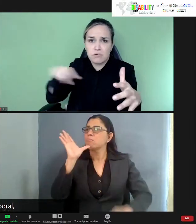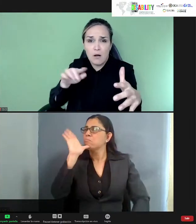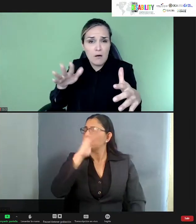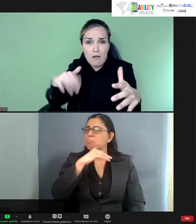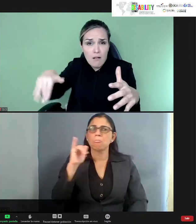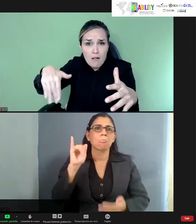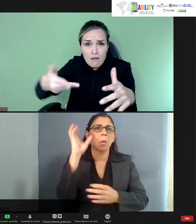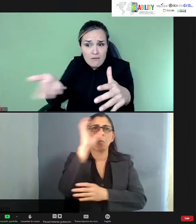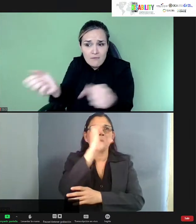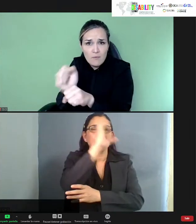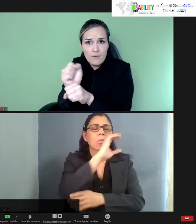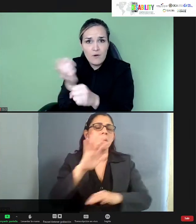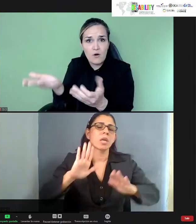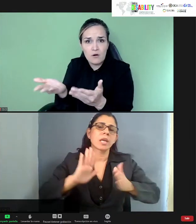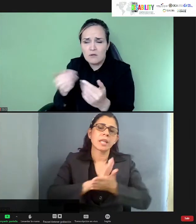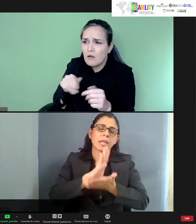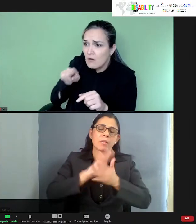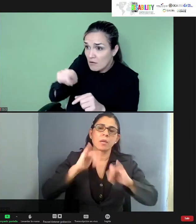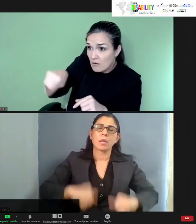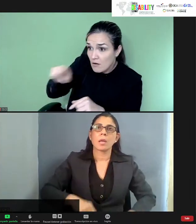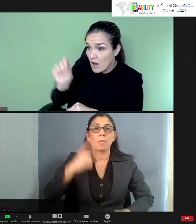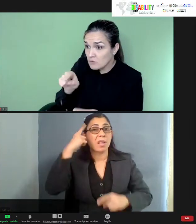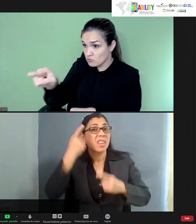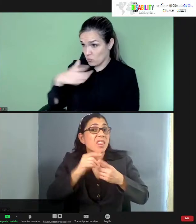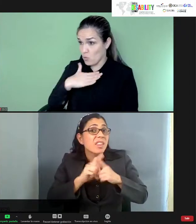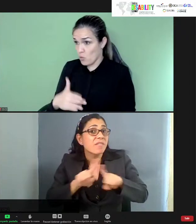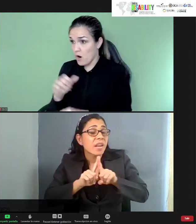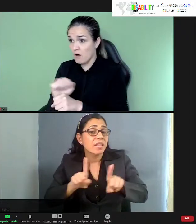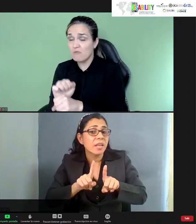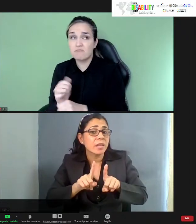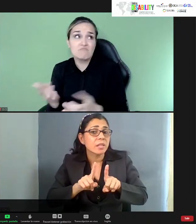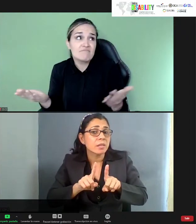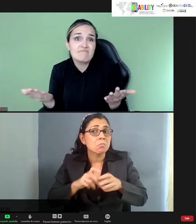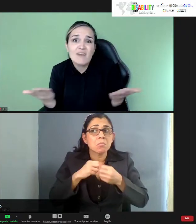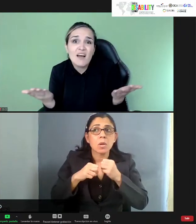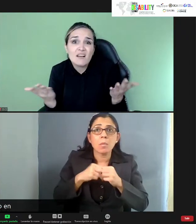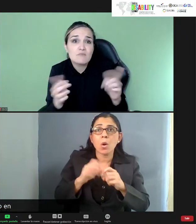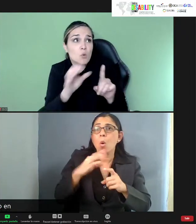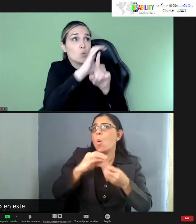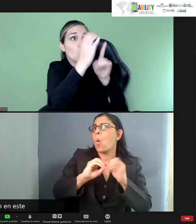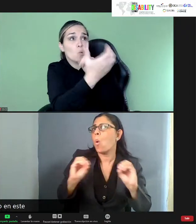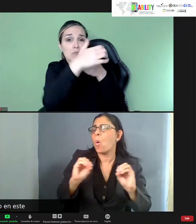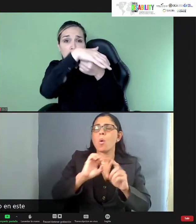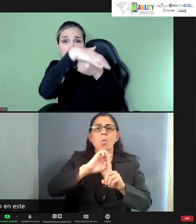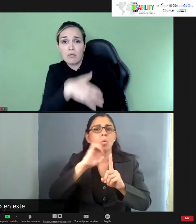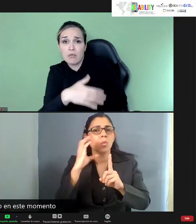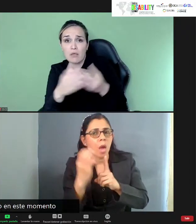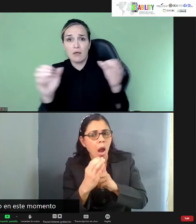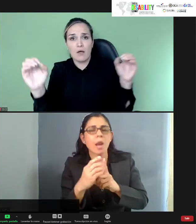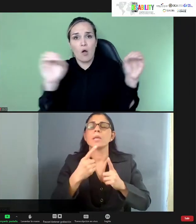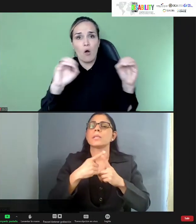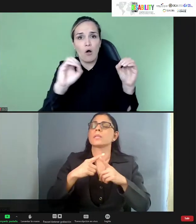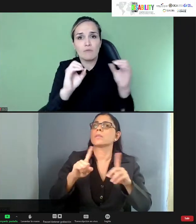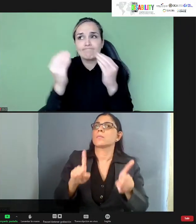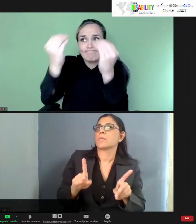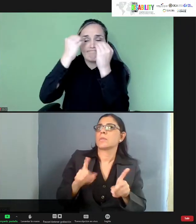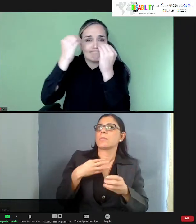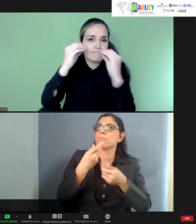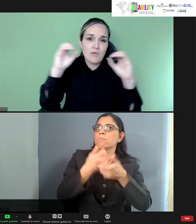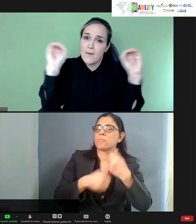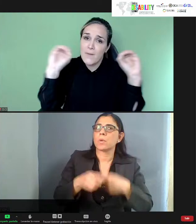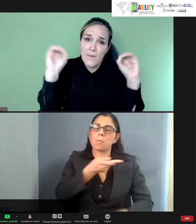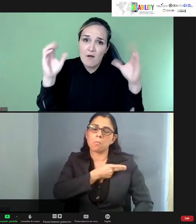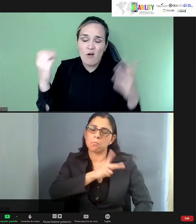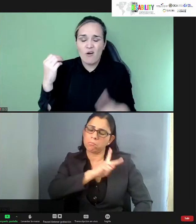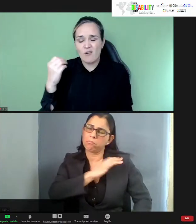looking for work right now and that's due to different reasons like there can be